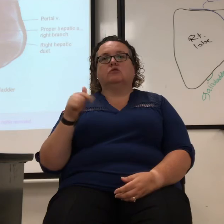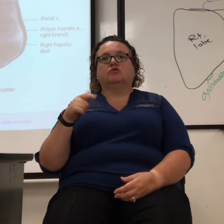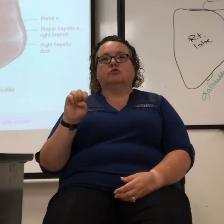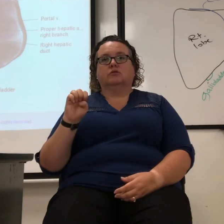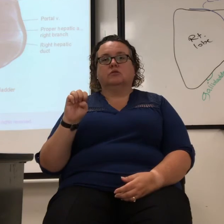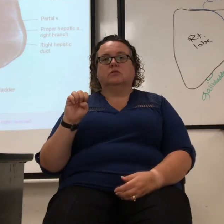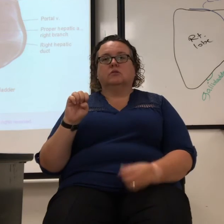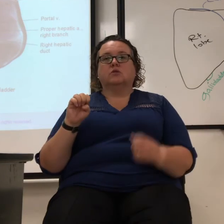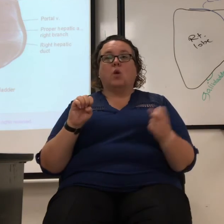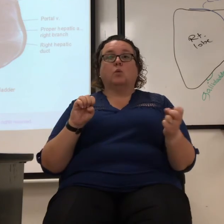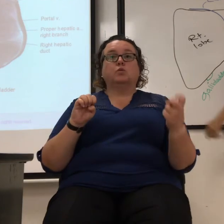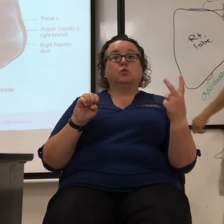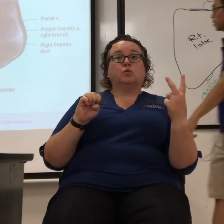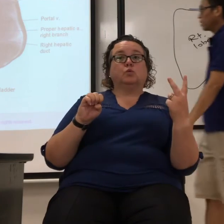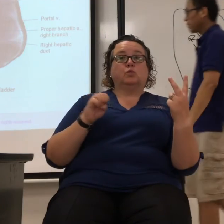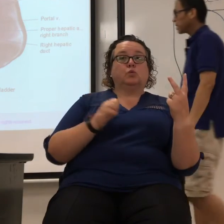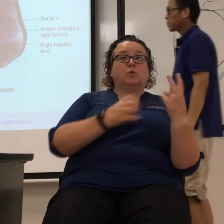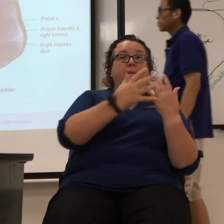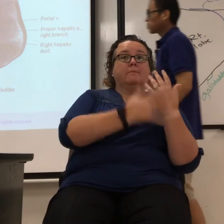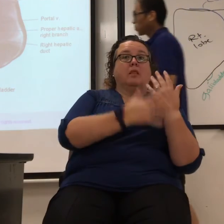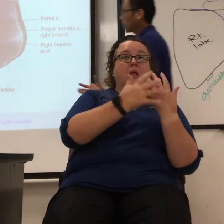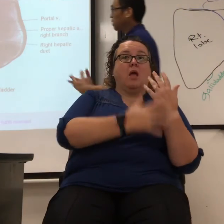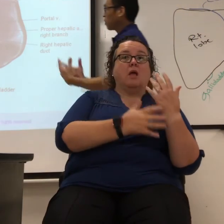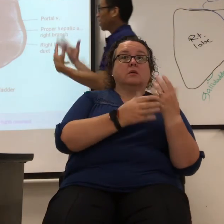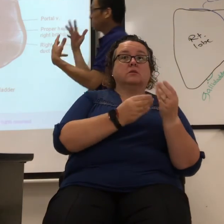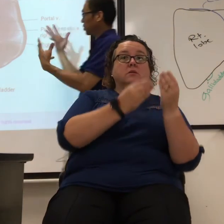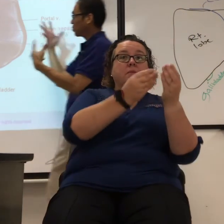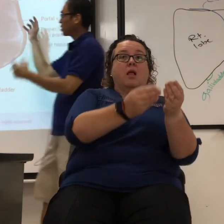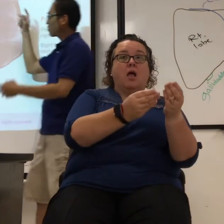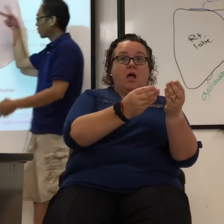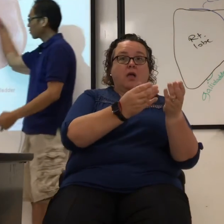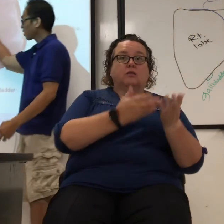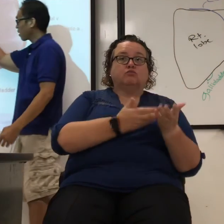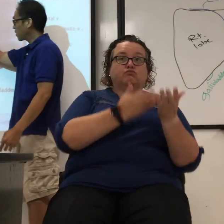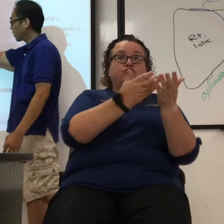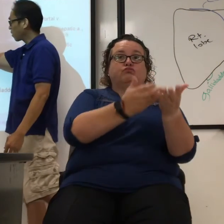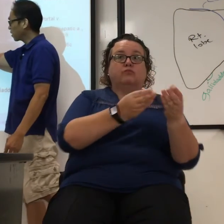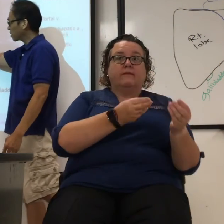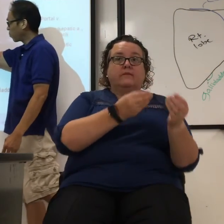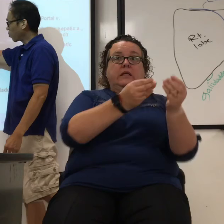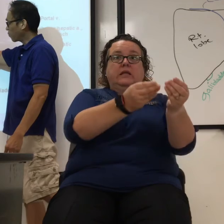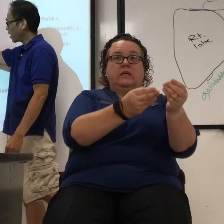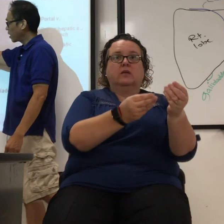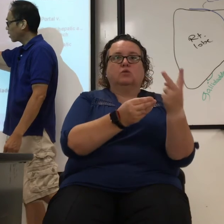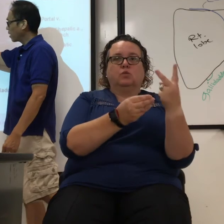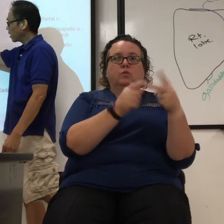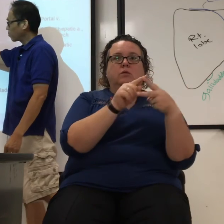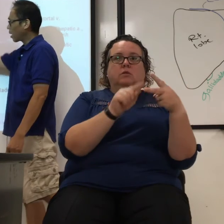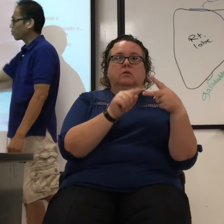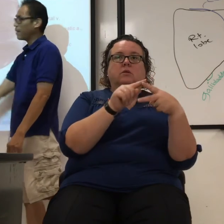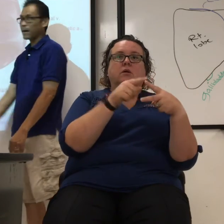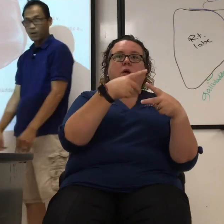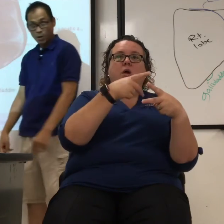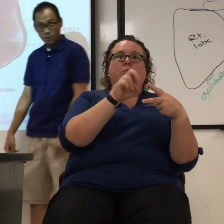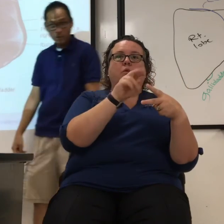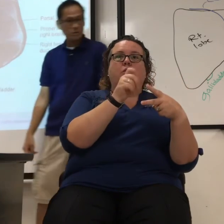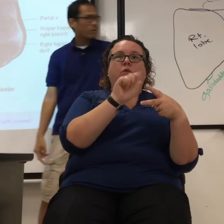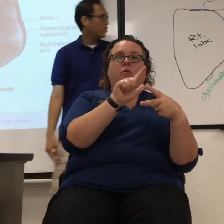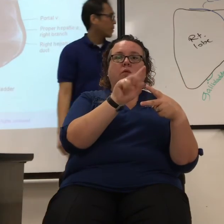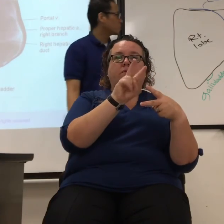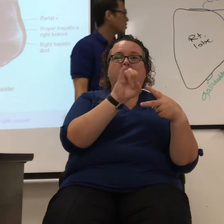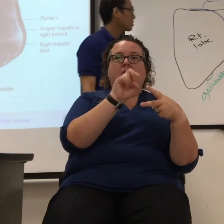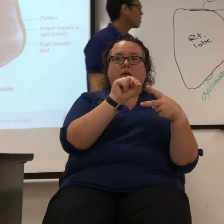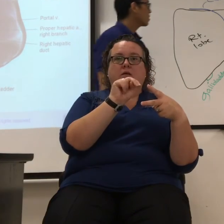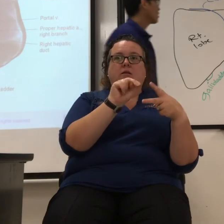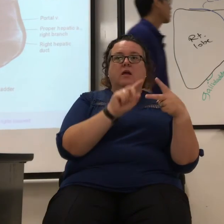venous drainage. So the two vessels bringing blood to the liver are right there. It's the portal vein and proper hepatic artery, which